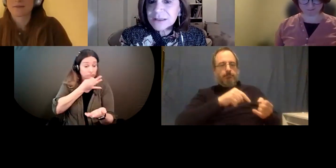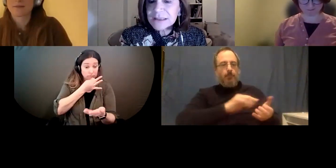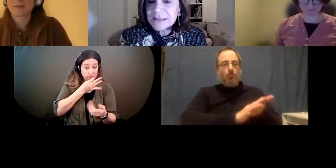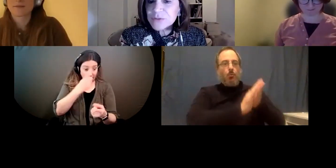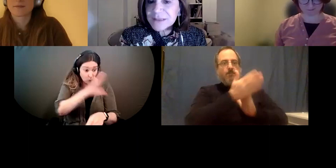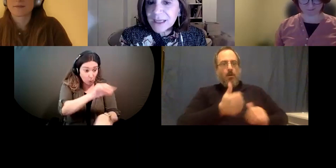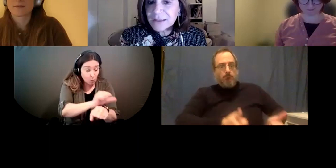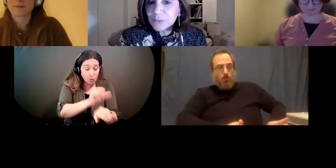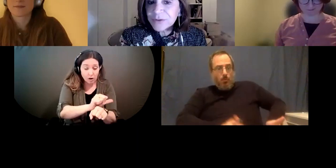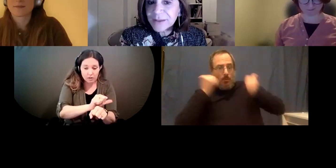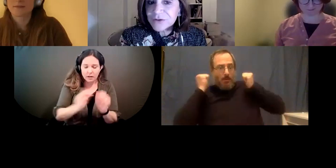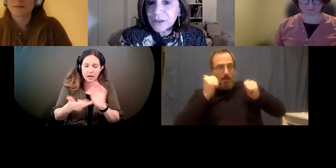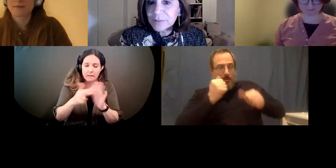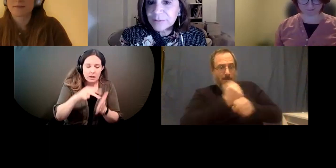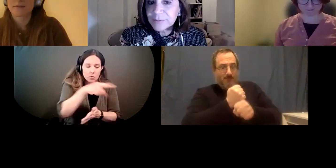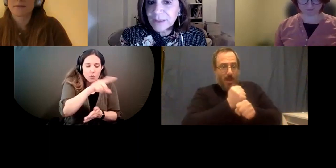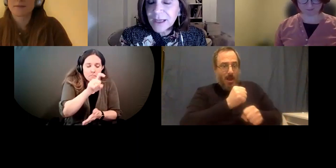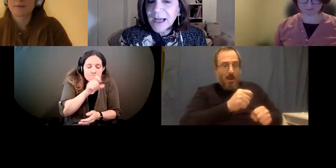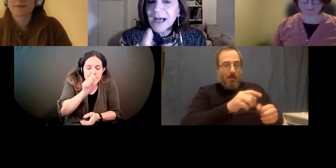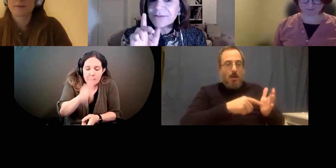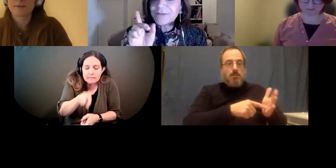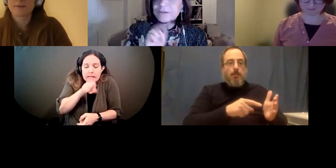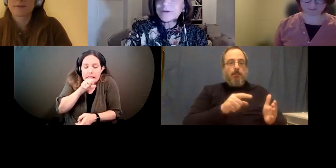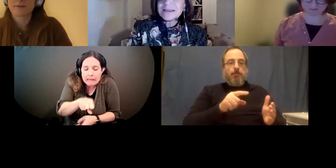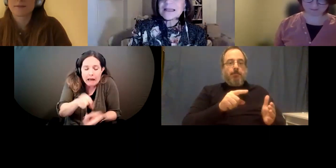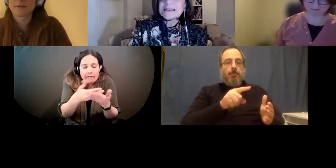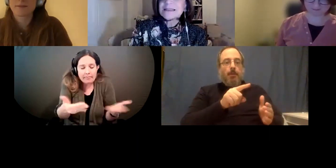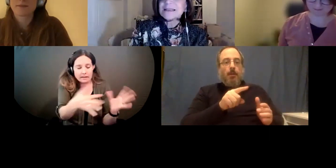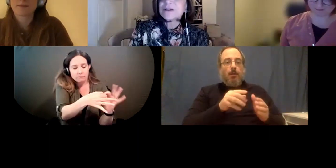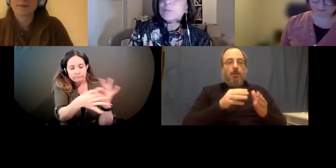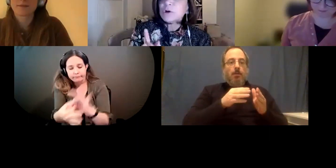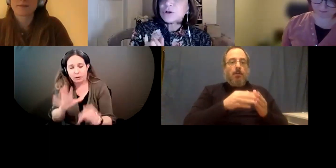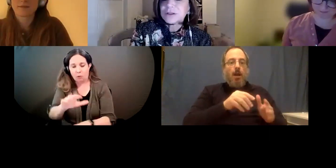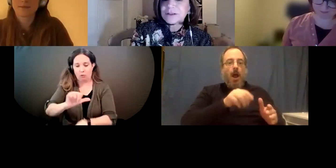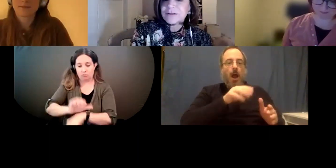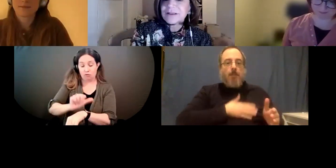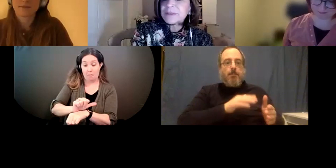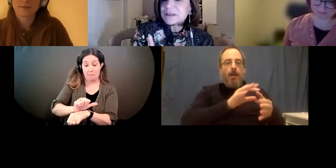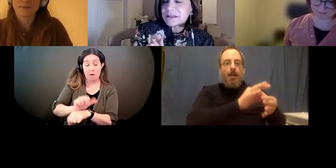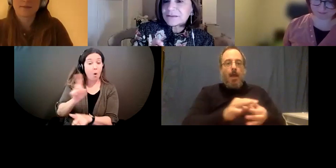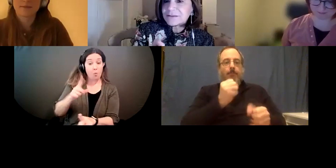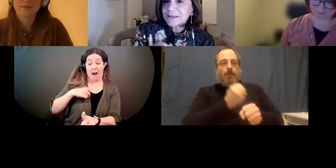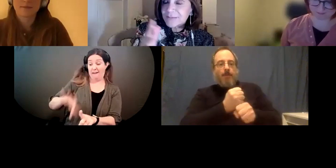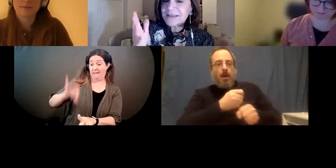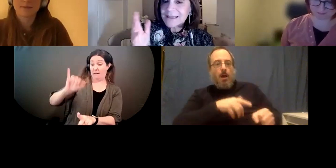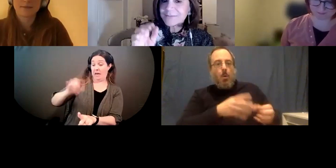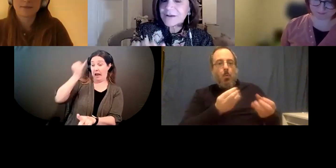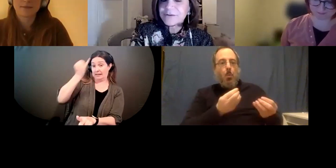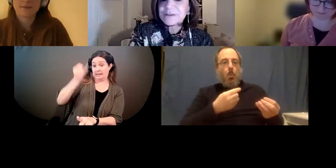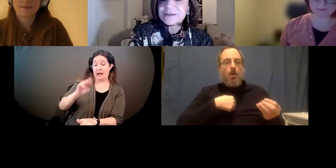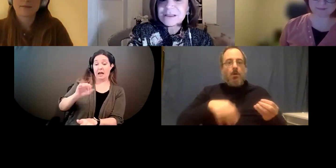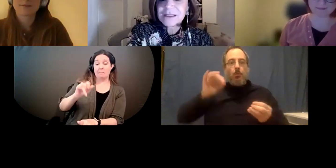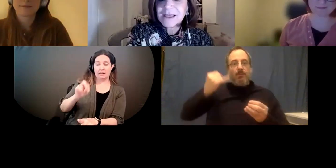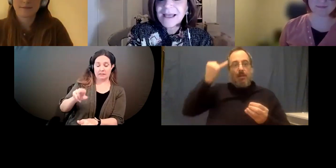objects associated with that job. I found this idea in a book that Milton, that's my